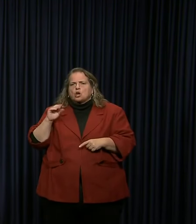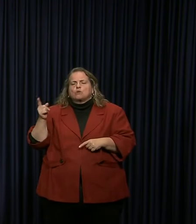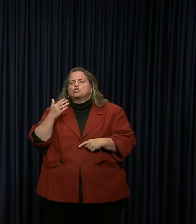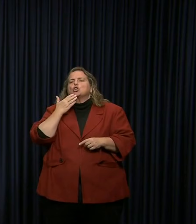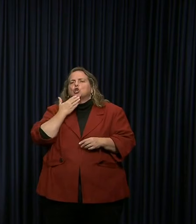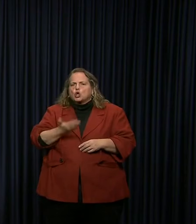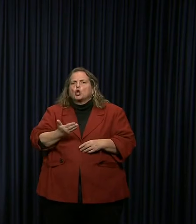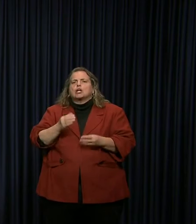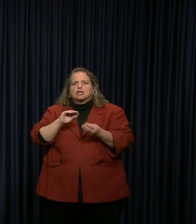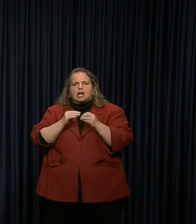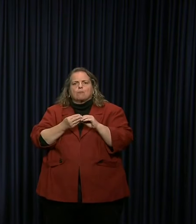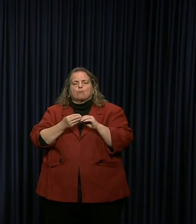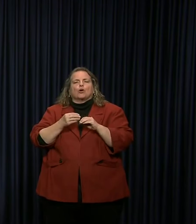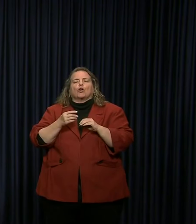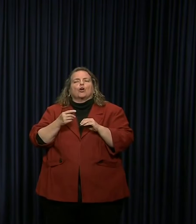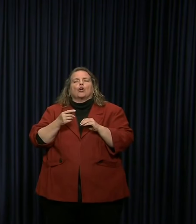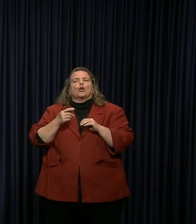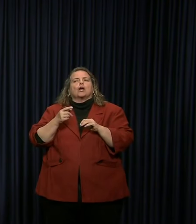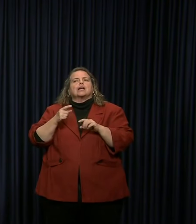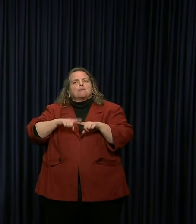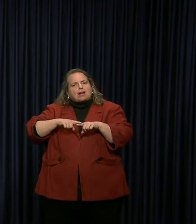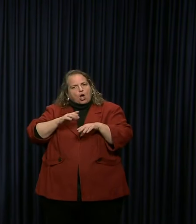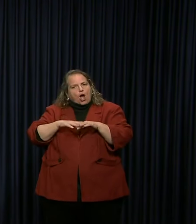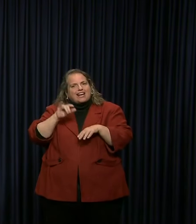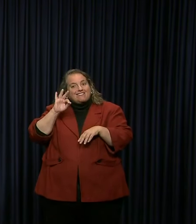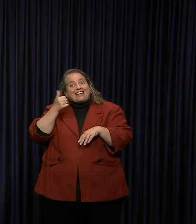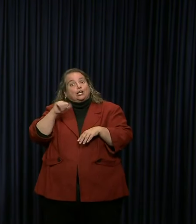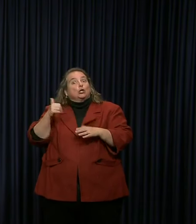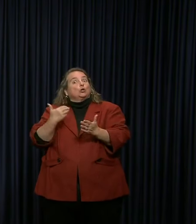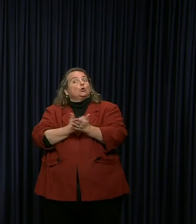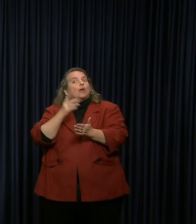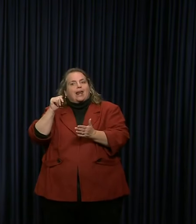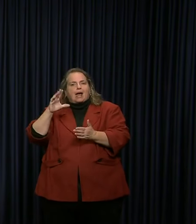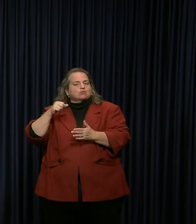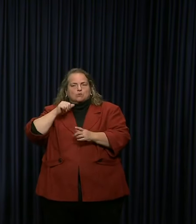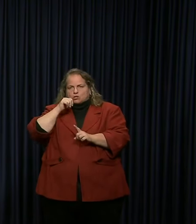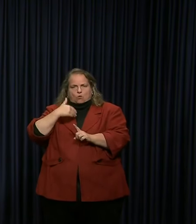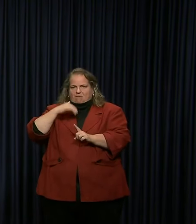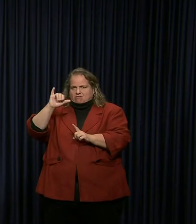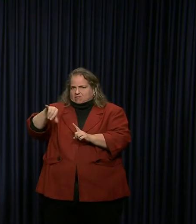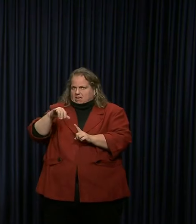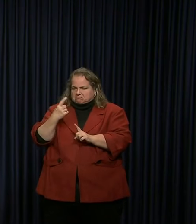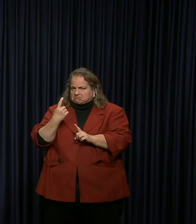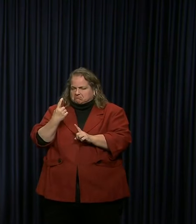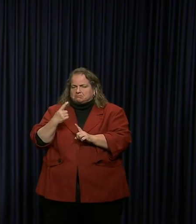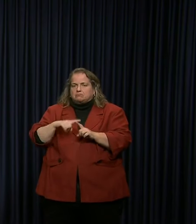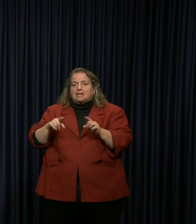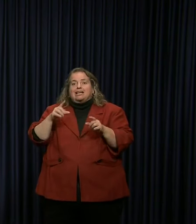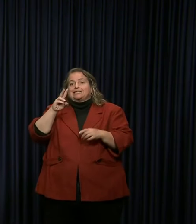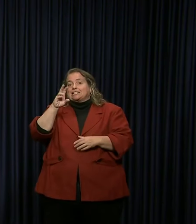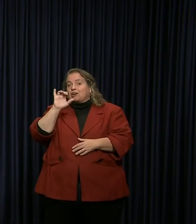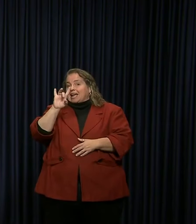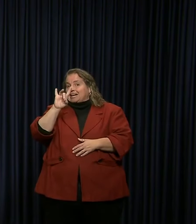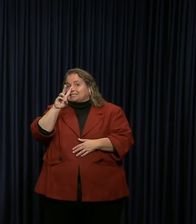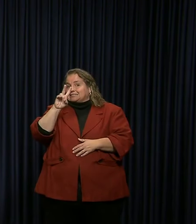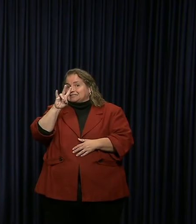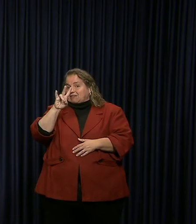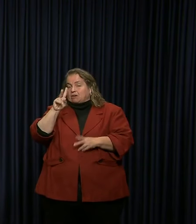pending any new lab that's out there or that hasn't been reporting to us. We know that at least 687 people